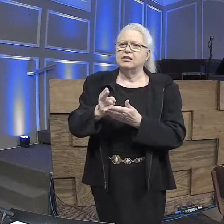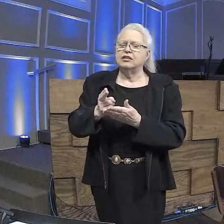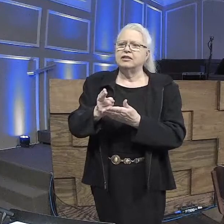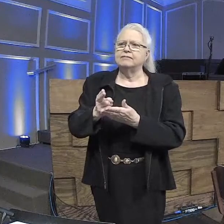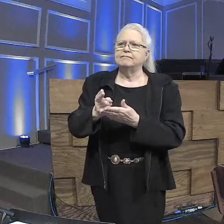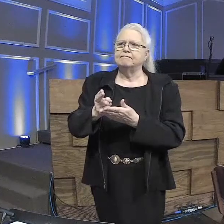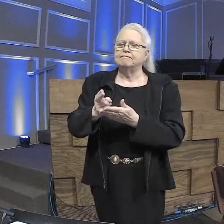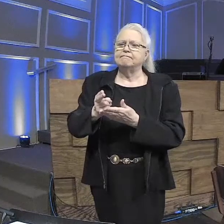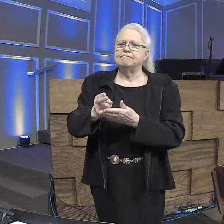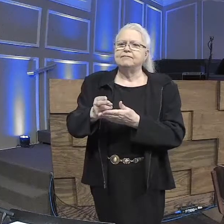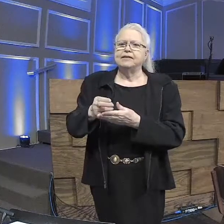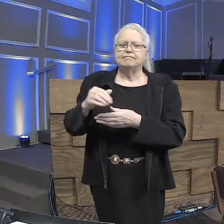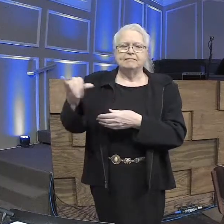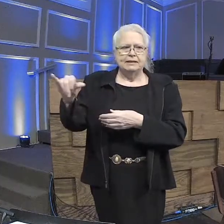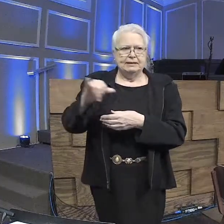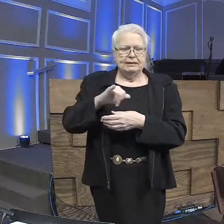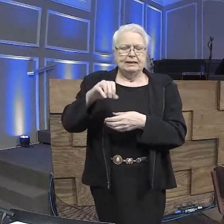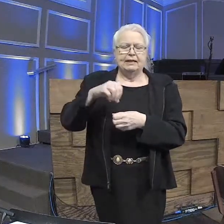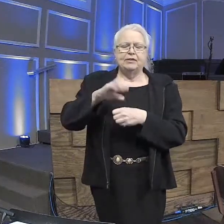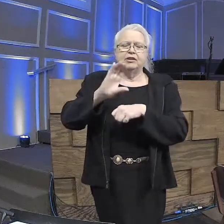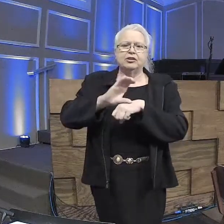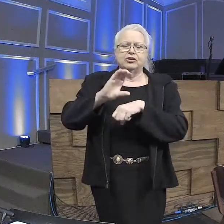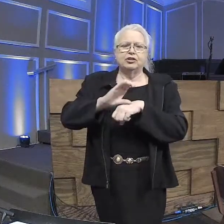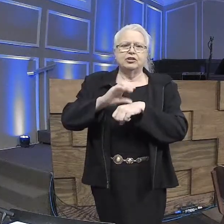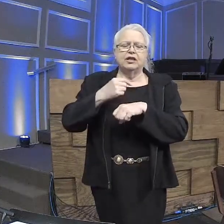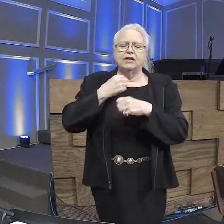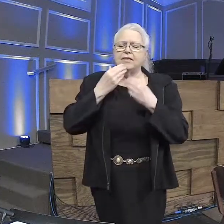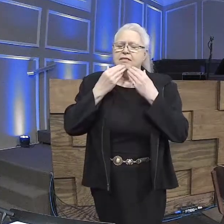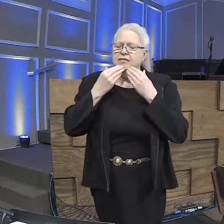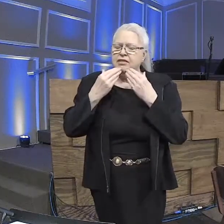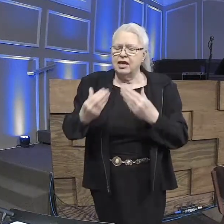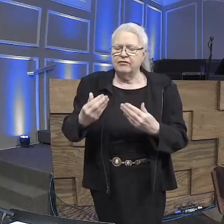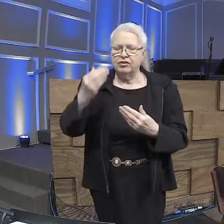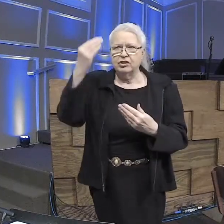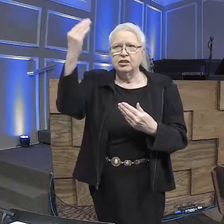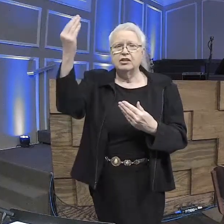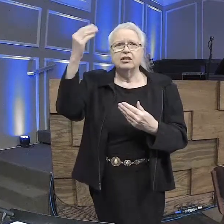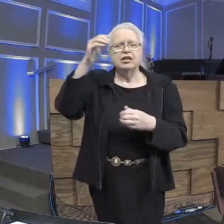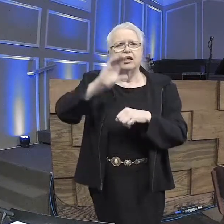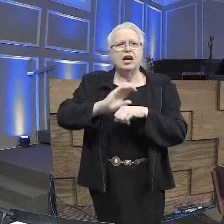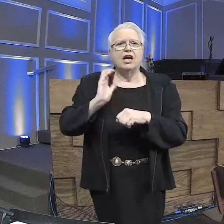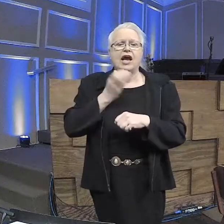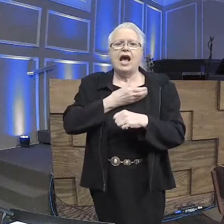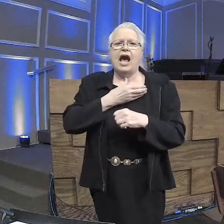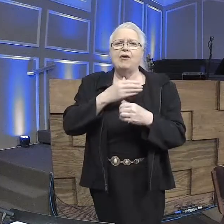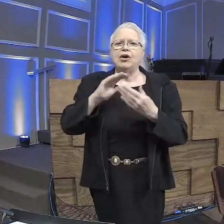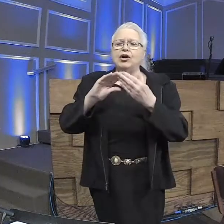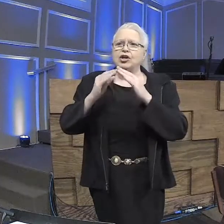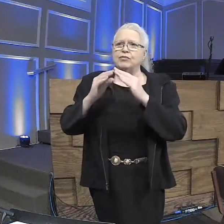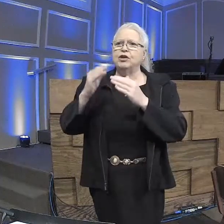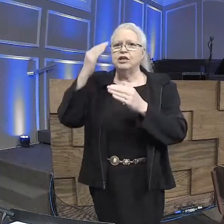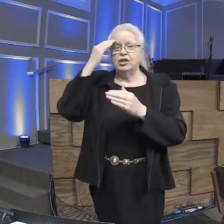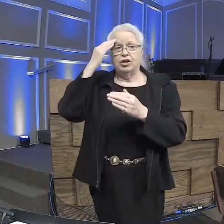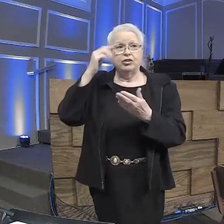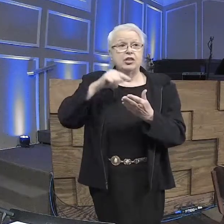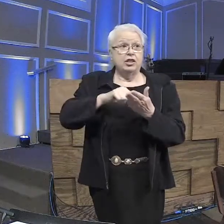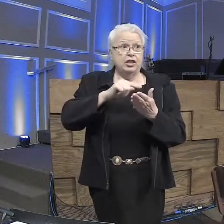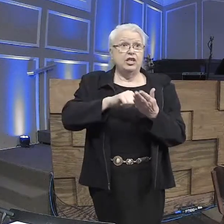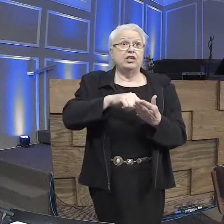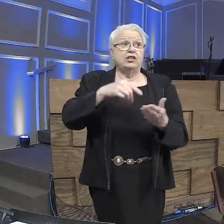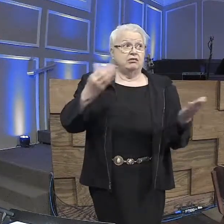as well in the church. I'm grateful to God that our community knows that this church